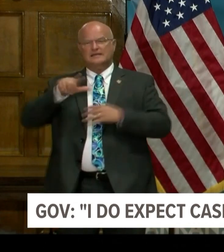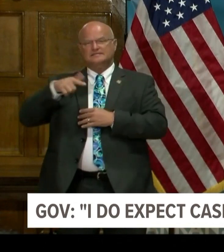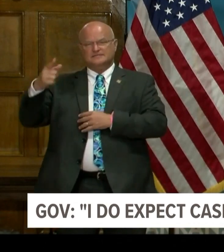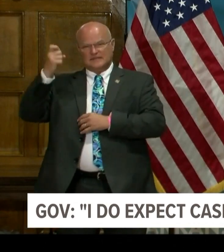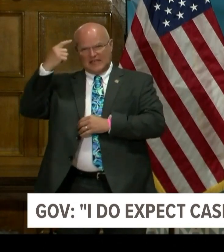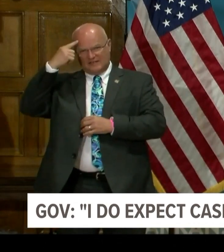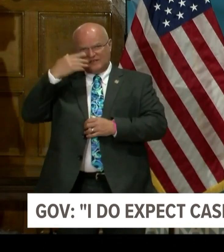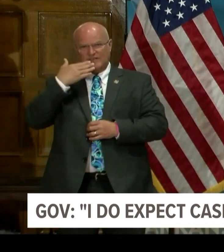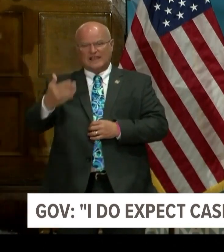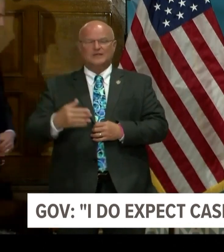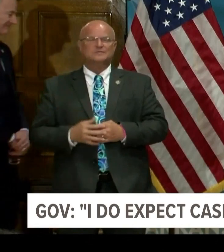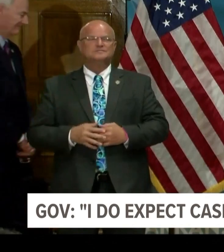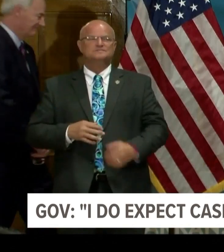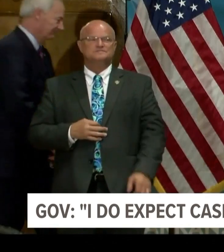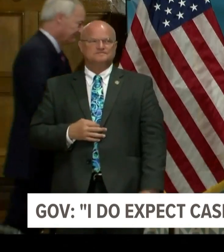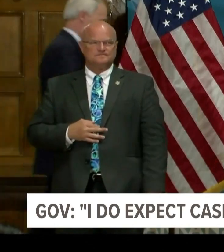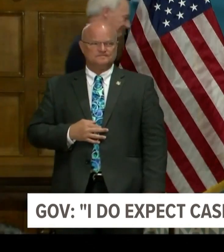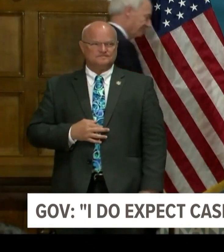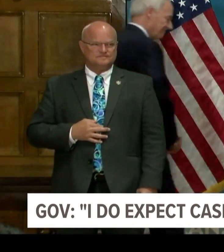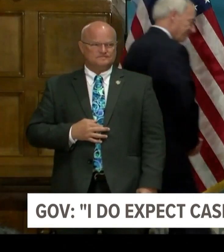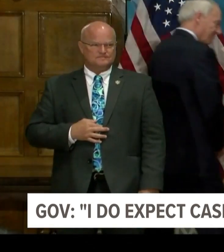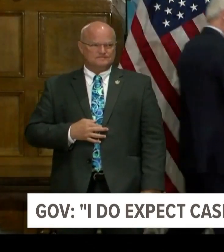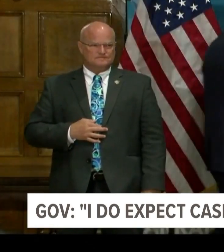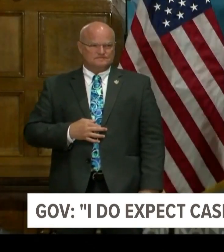to you, Governor. Thank you.